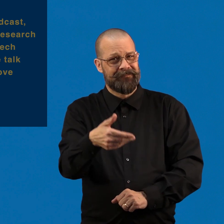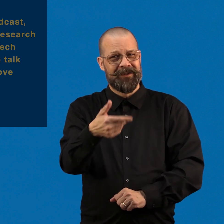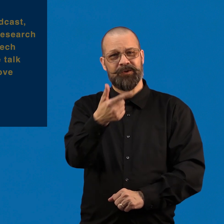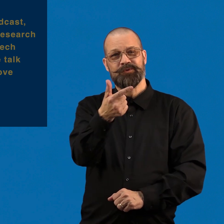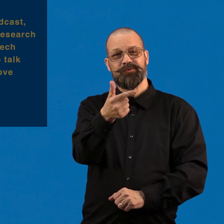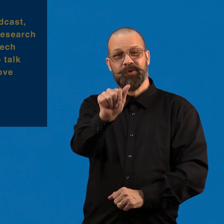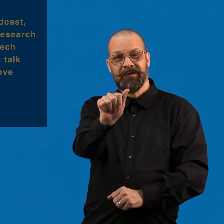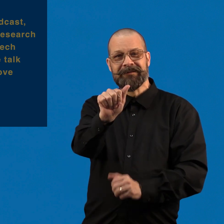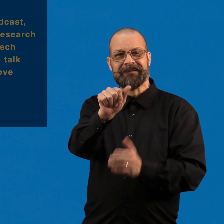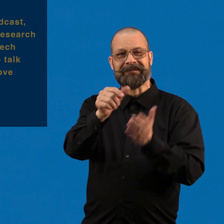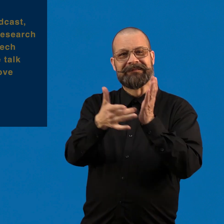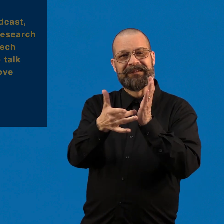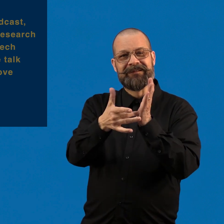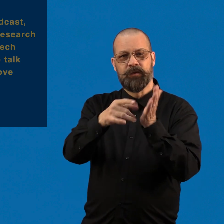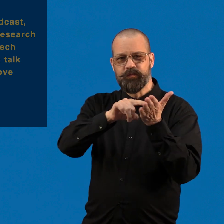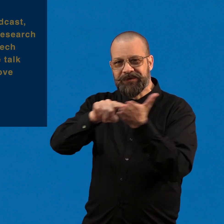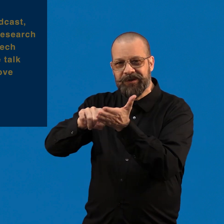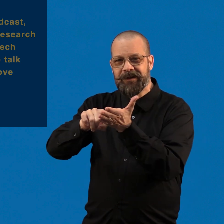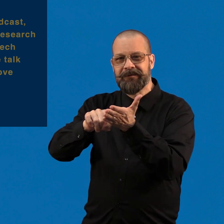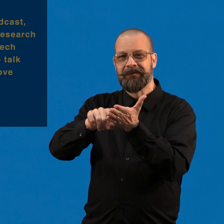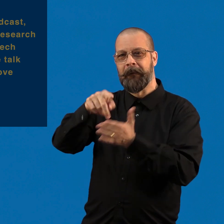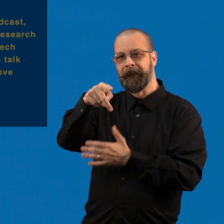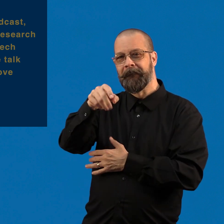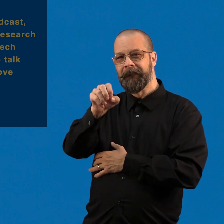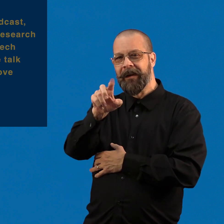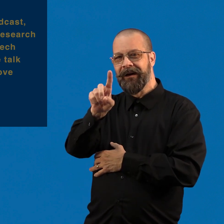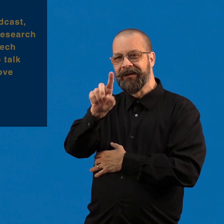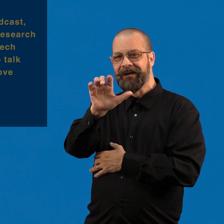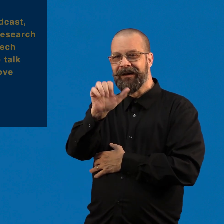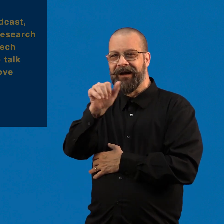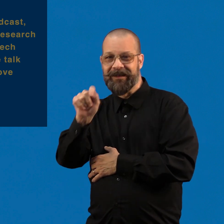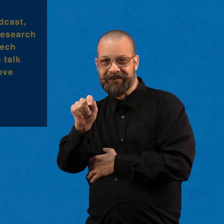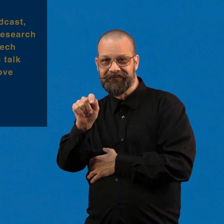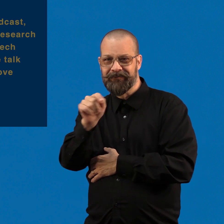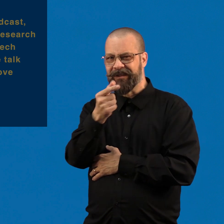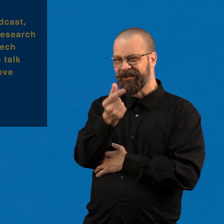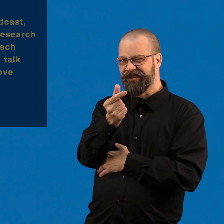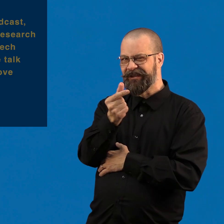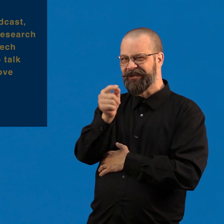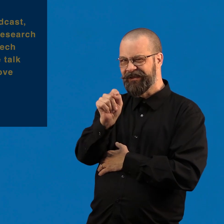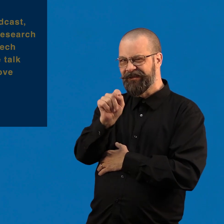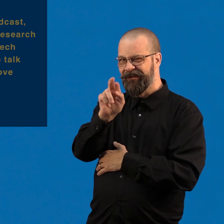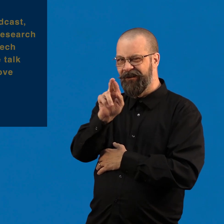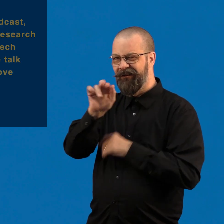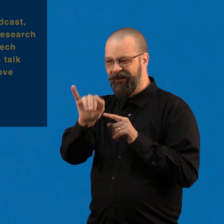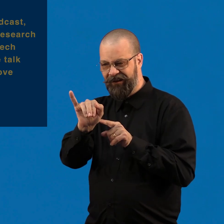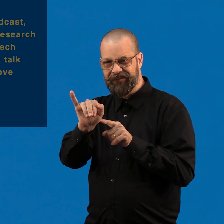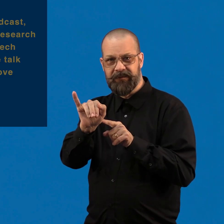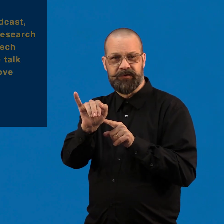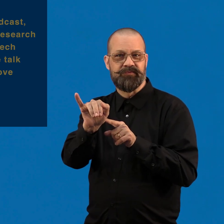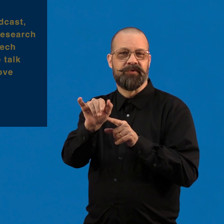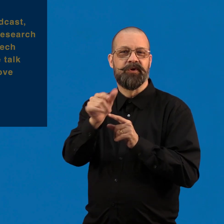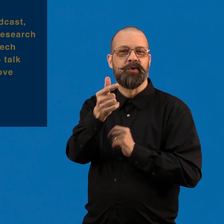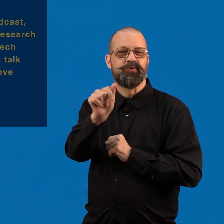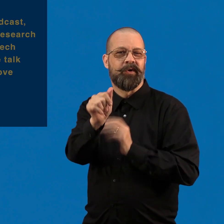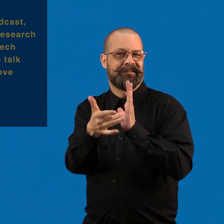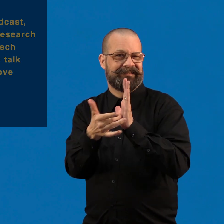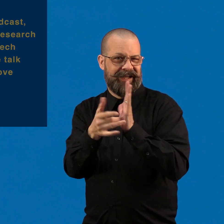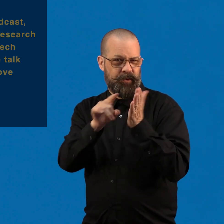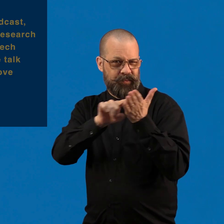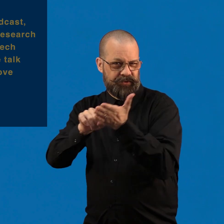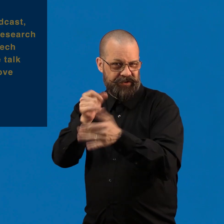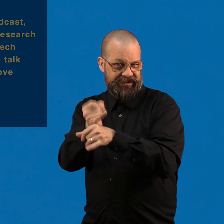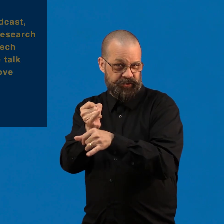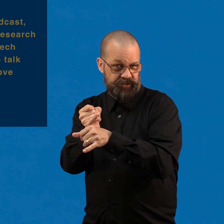Welcome to the Georgia Tech Research Podcast, presented by GTRI. This podcast highlights research between Georgia Tech and the Georgia